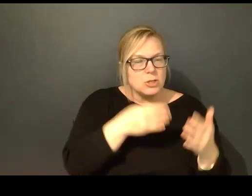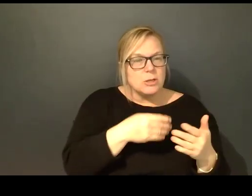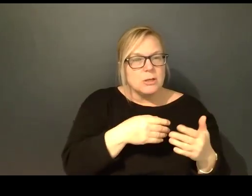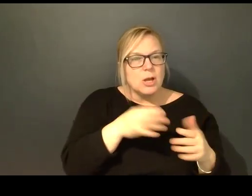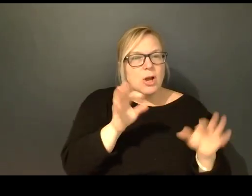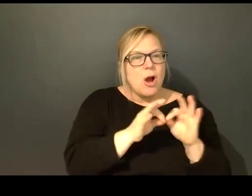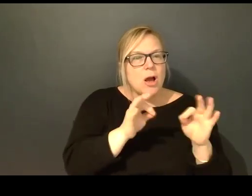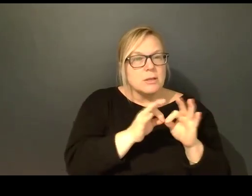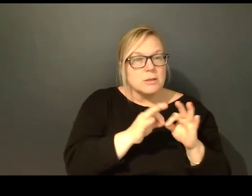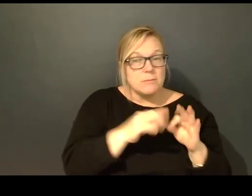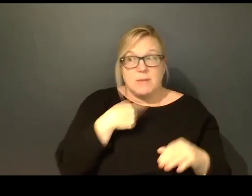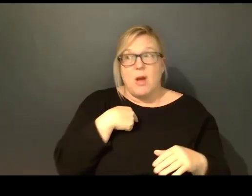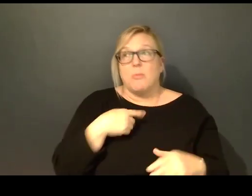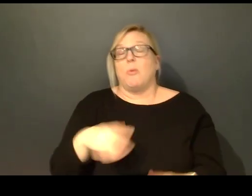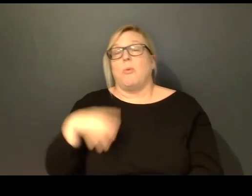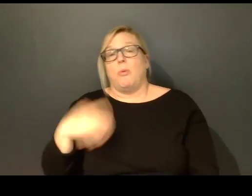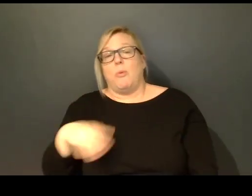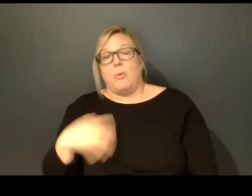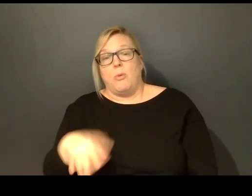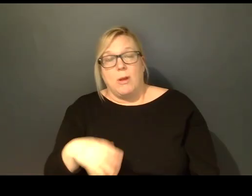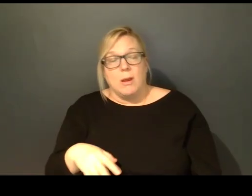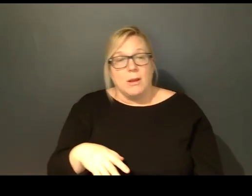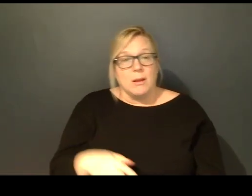couldn't believe it. The going rate for,